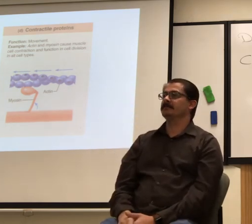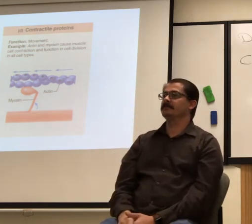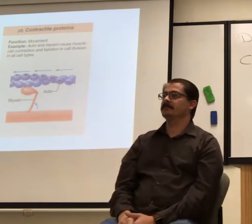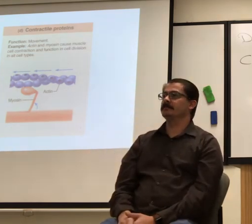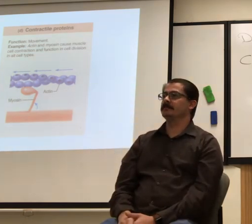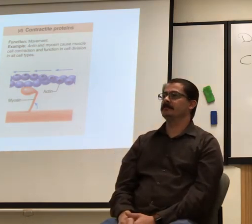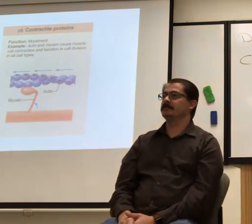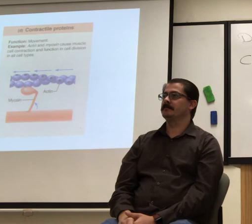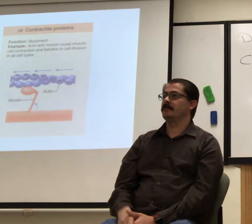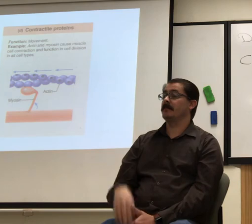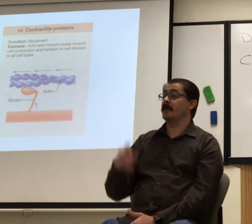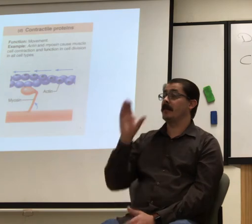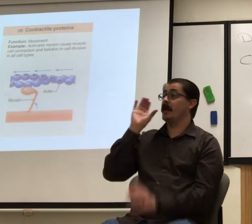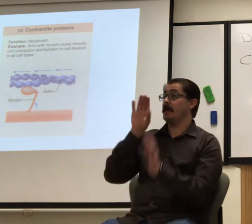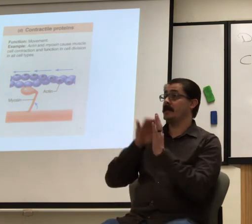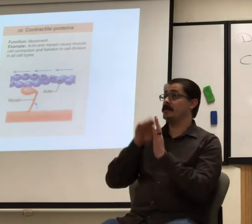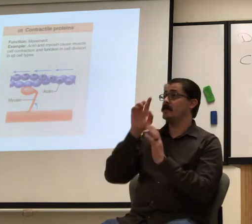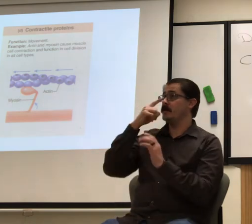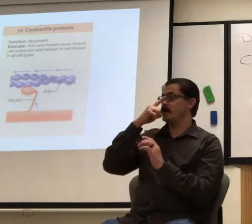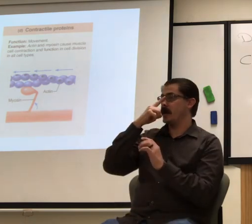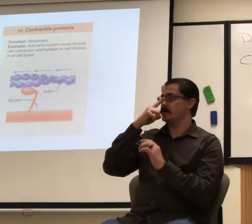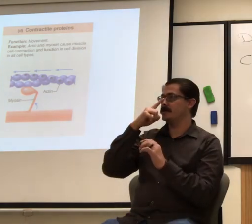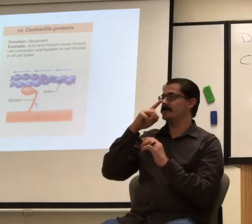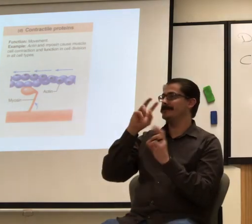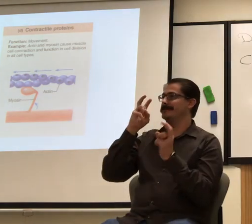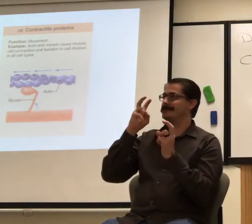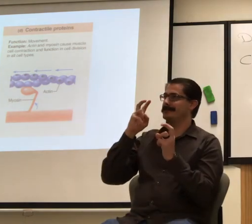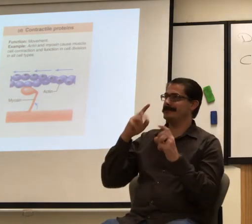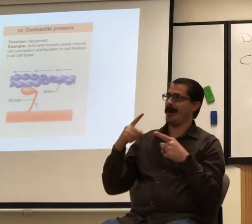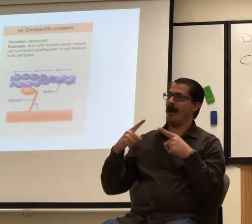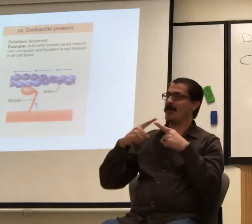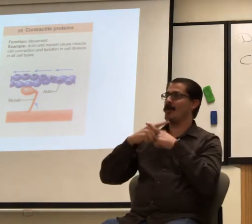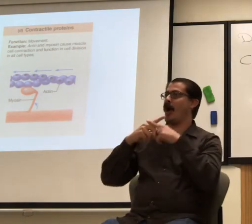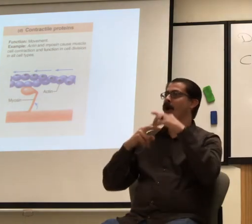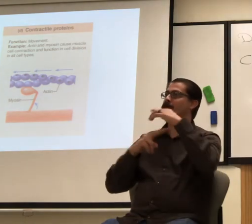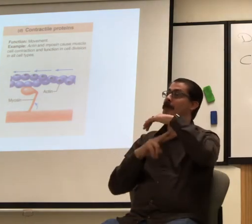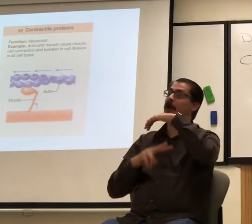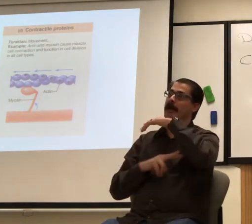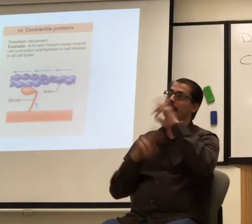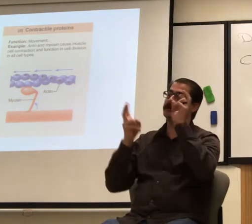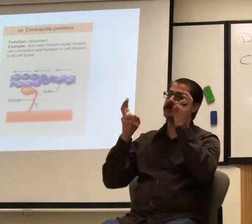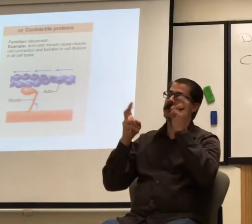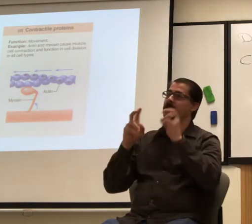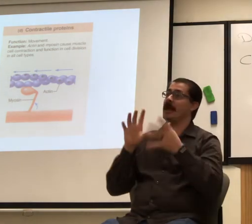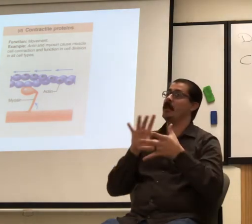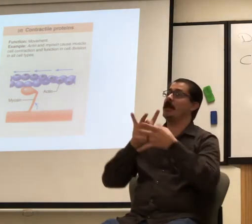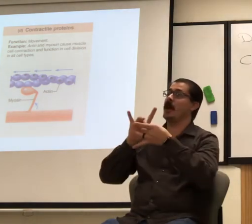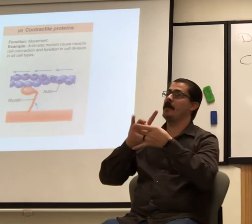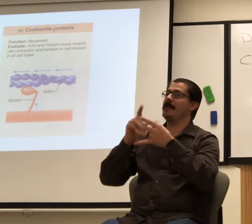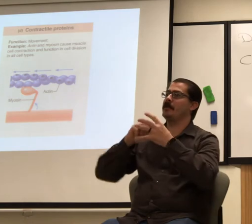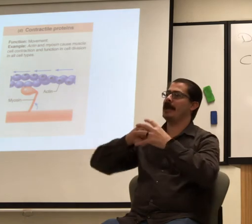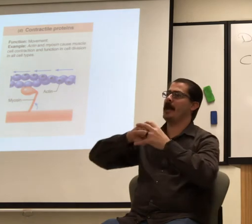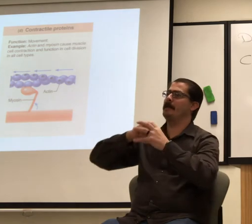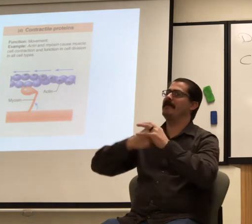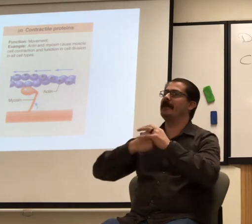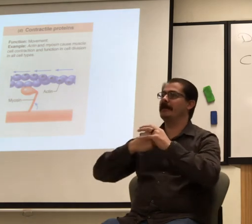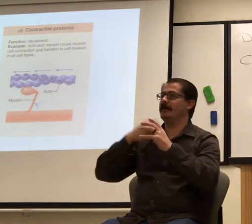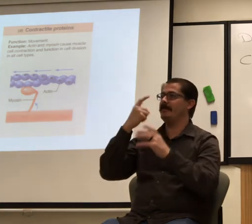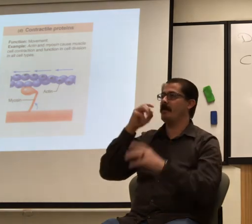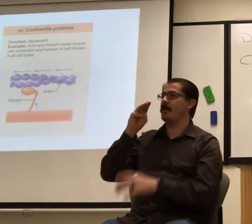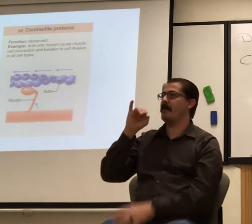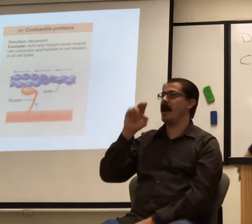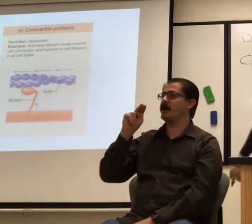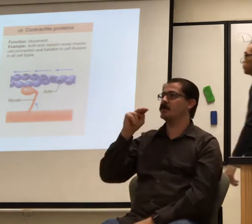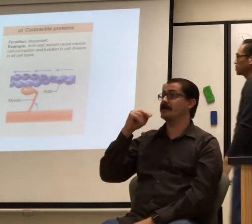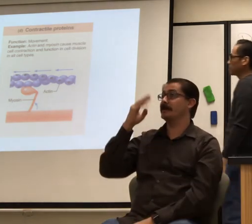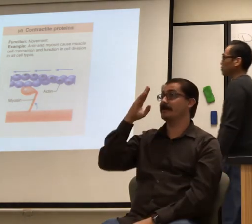And what you see in the picture is the formation of a cross bridge. They actually link up, and then there's this pivot of the myosin head